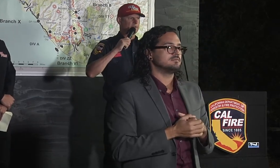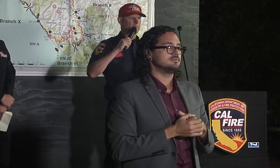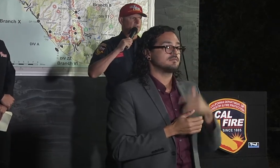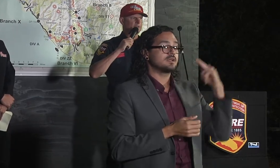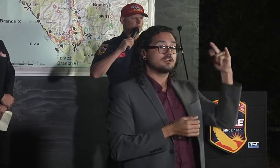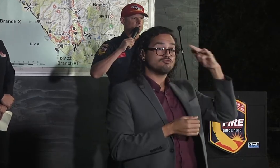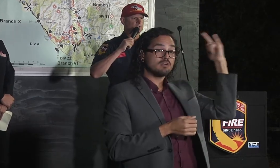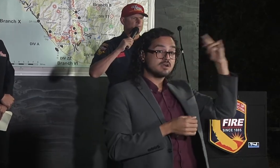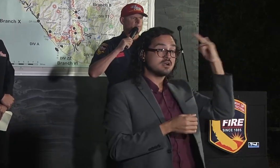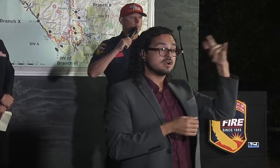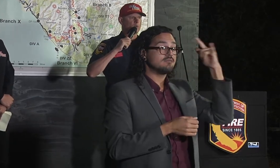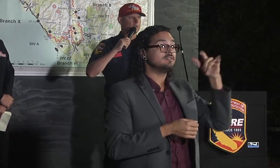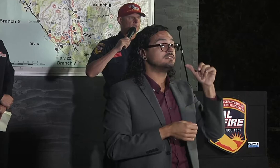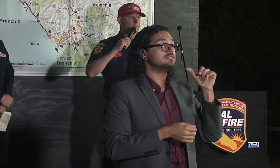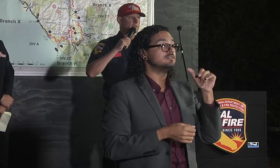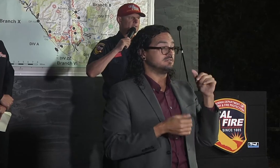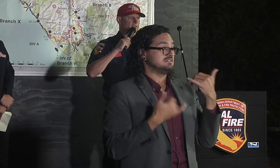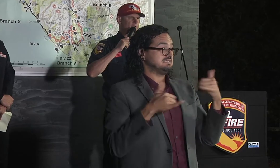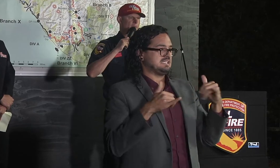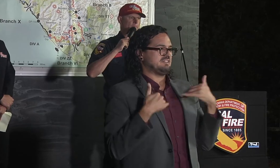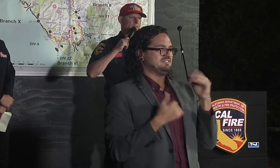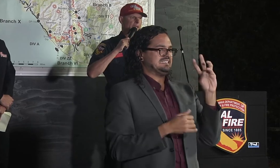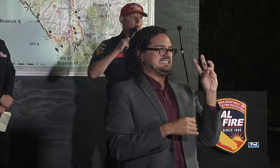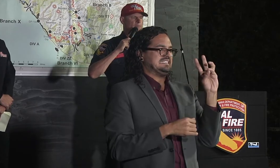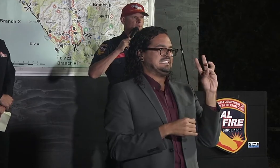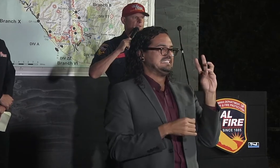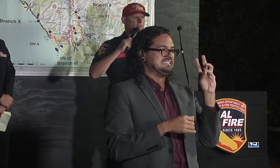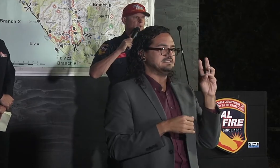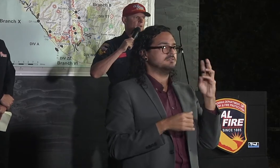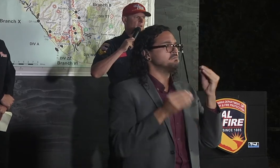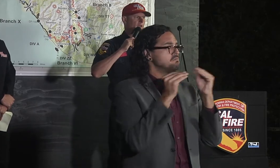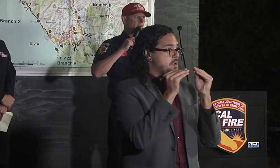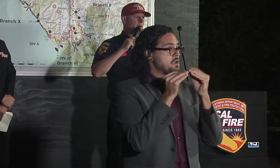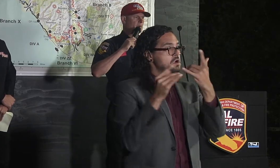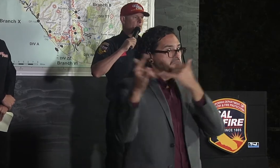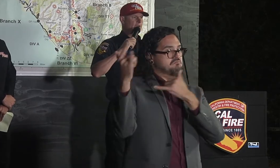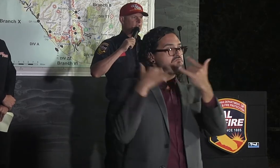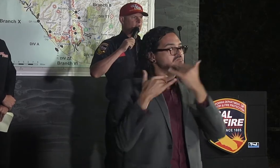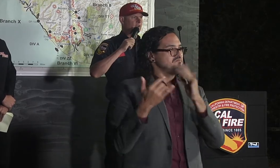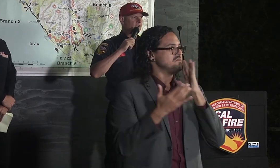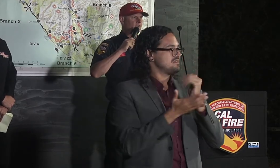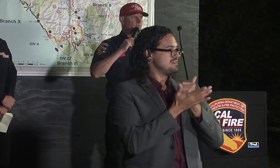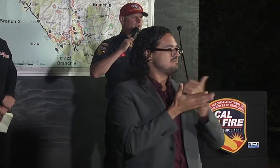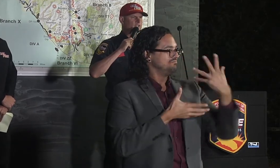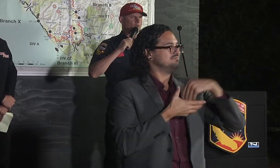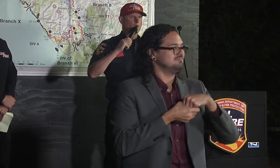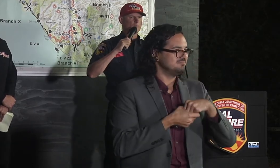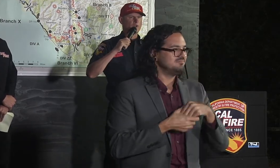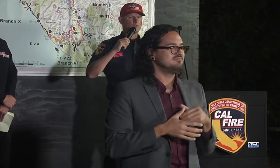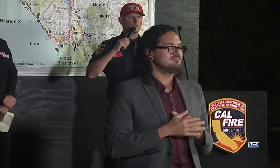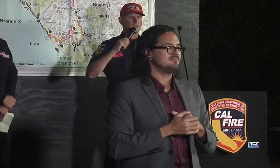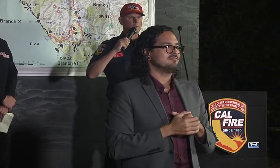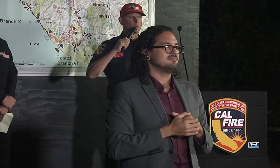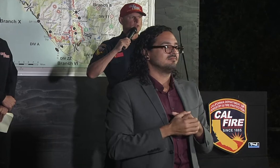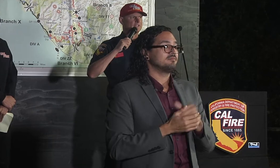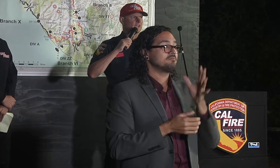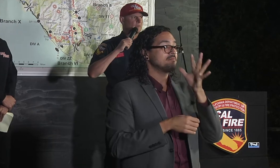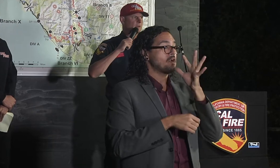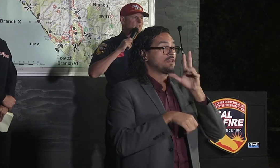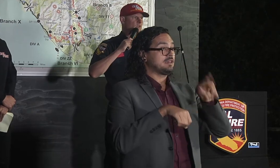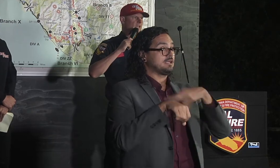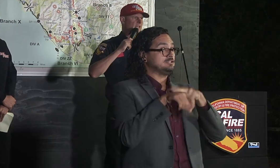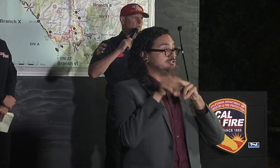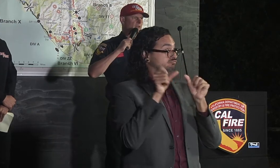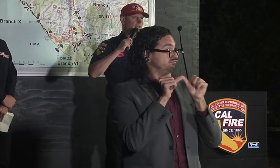anticipate that in the coming days we should see a few more of those coming in. That's going to be a big help to us. Mother Nature, if she cooperates, we can get more flight